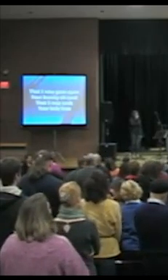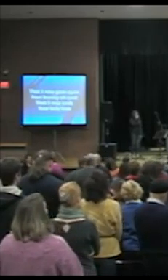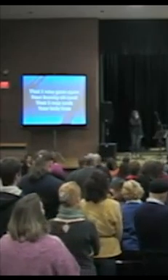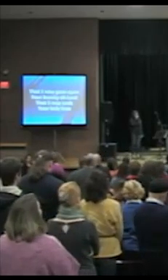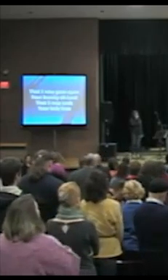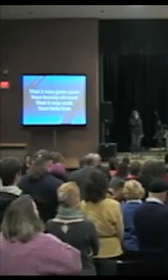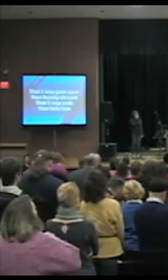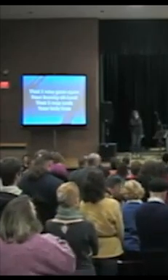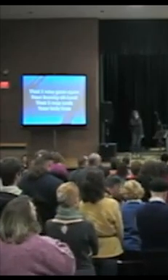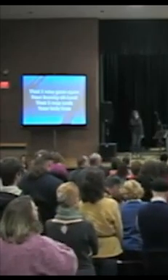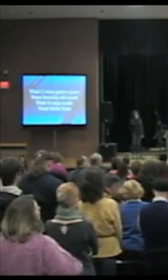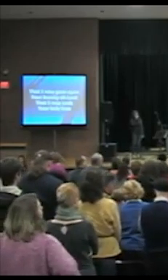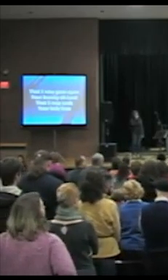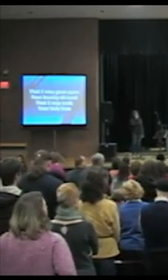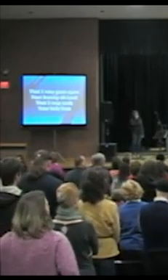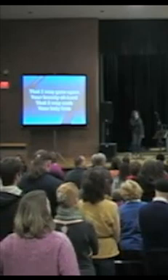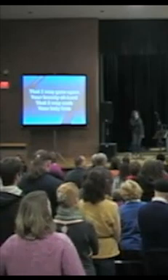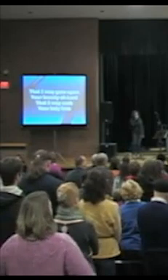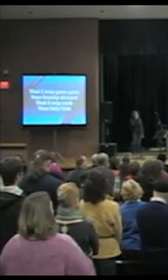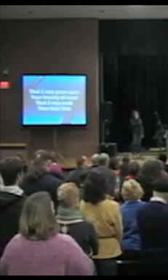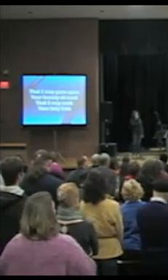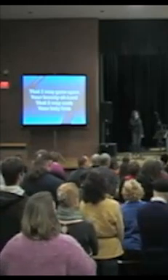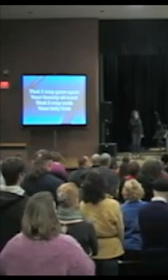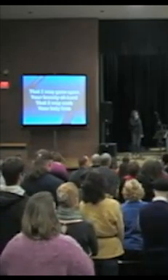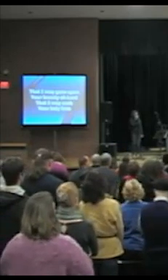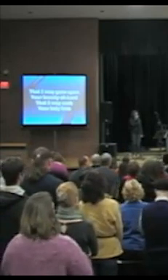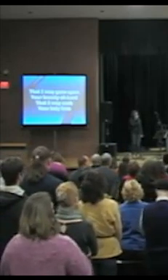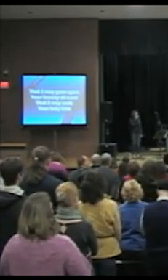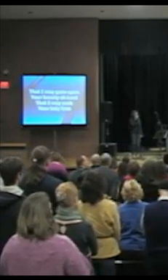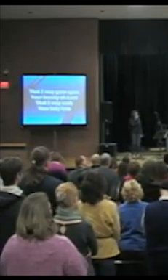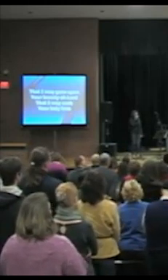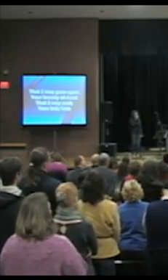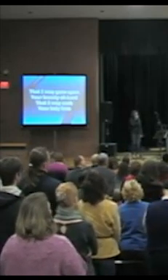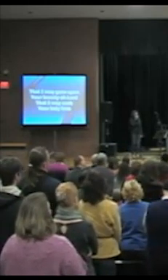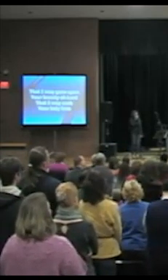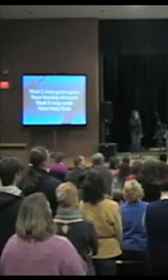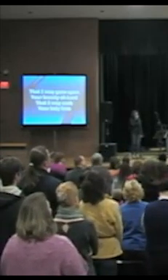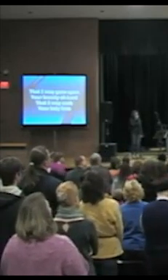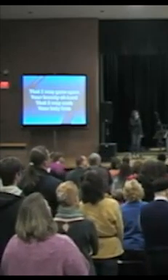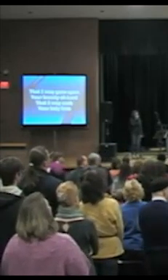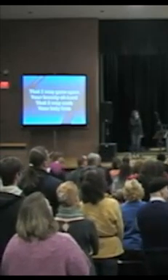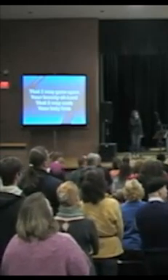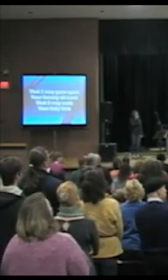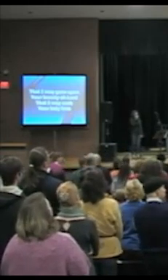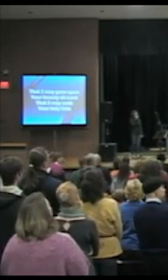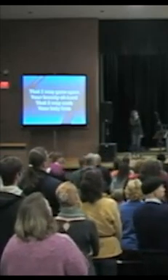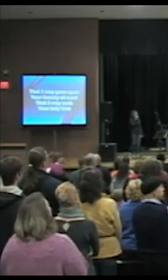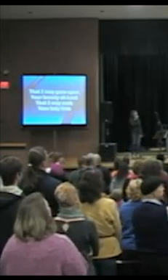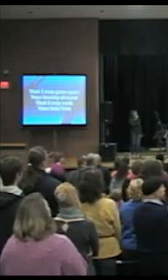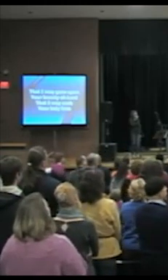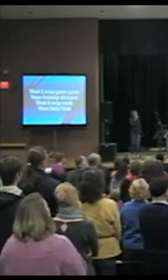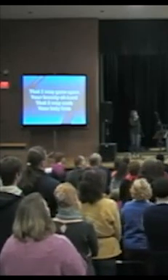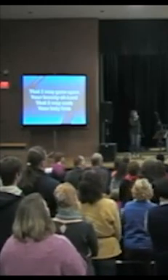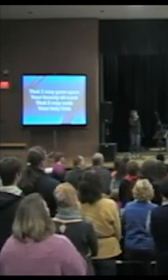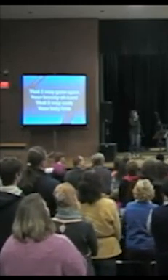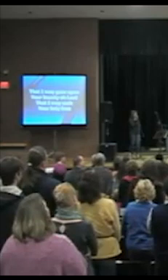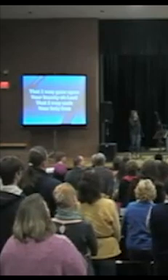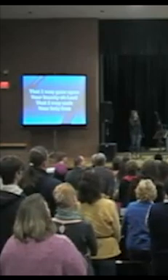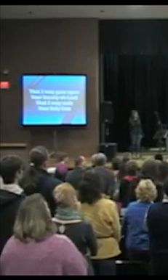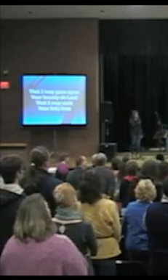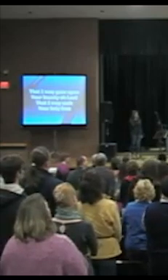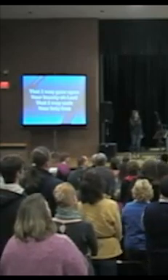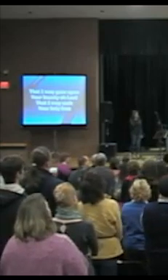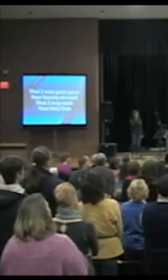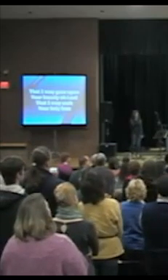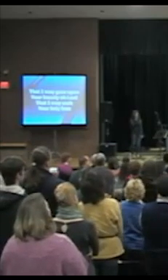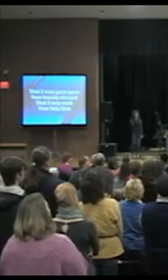may gaze upon your beauty, oh Lord, that I